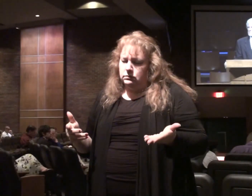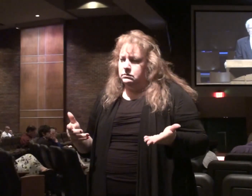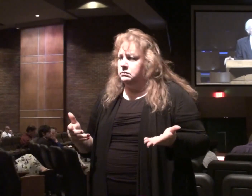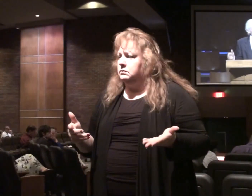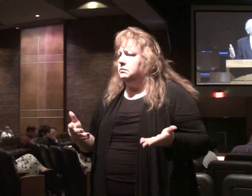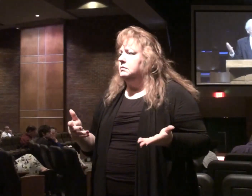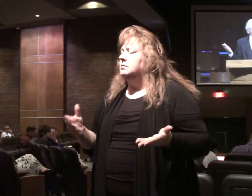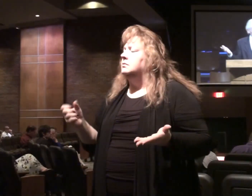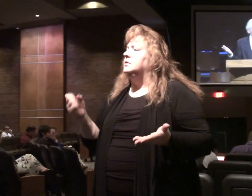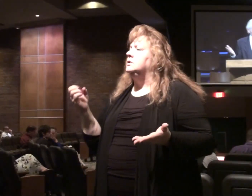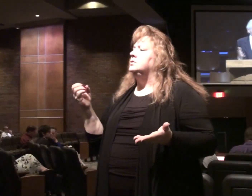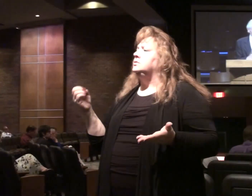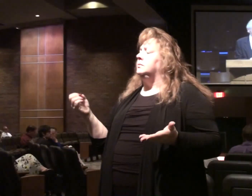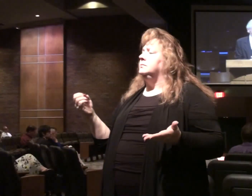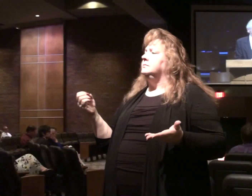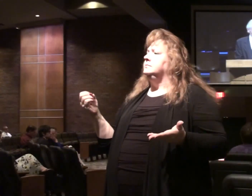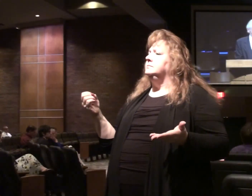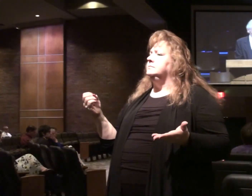So,